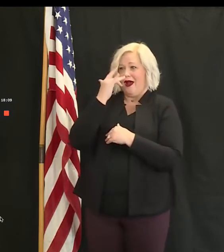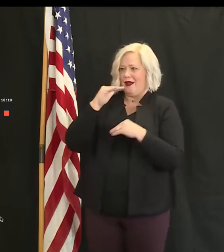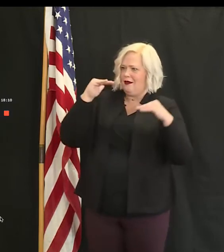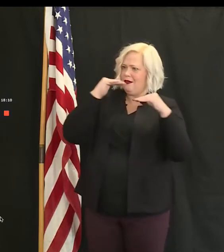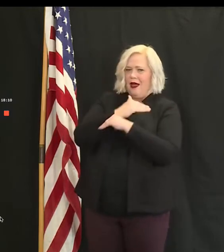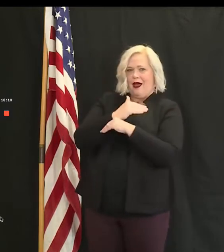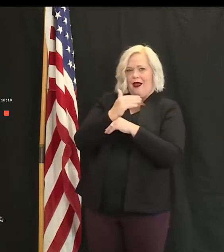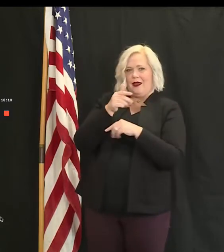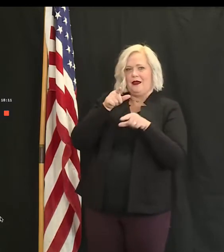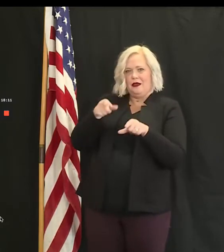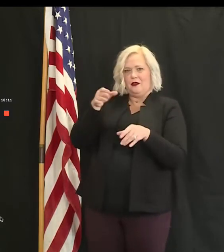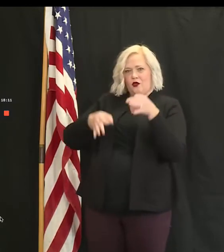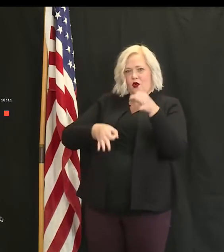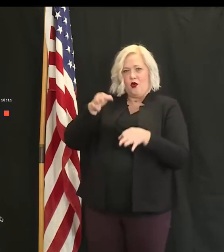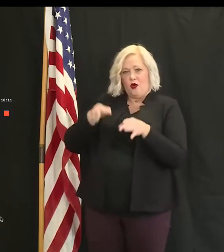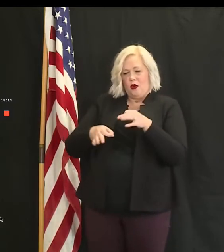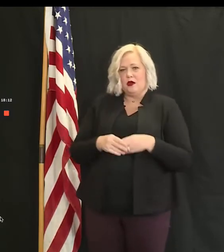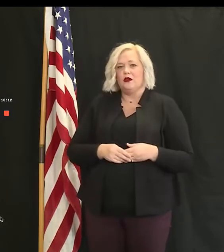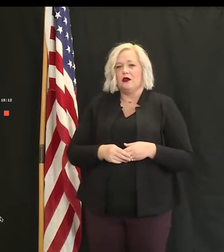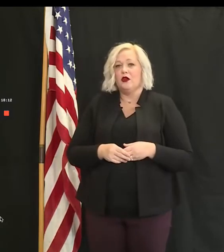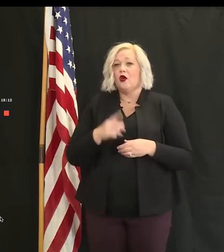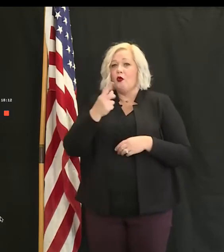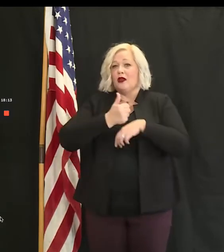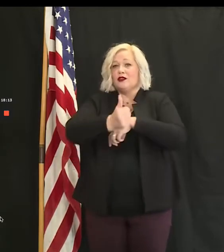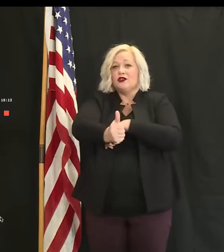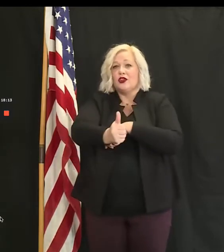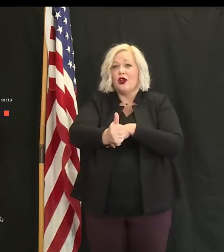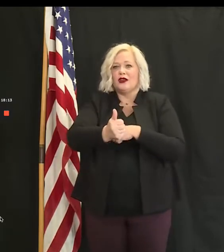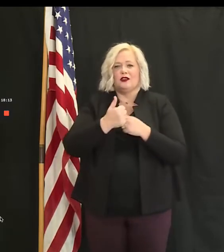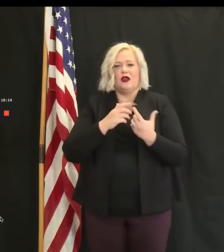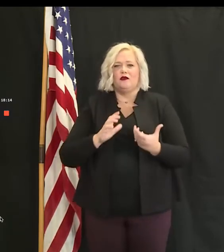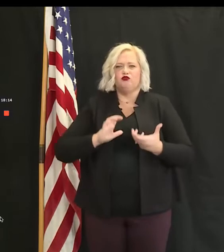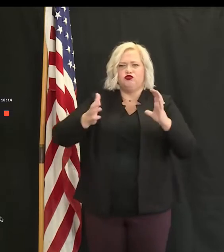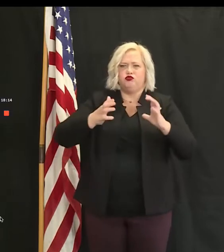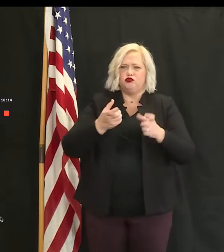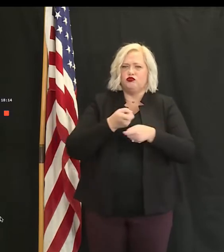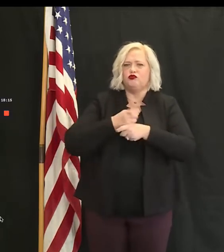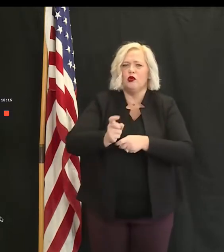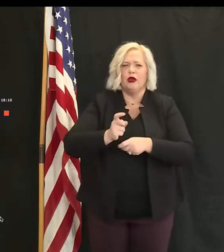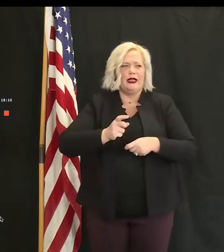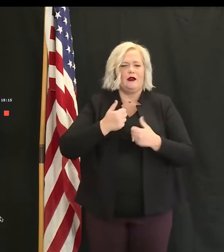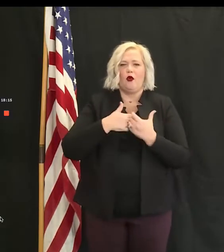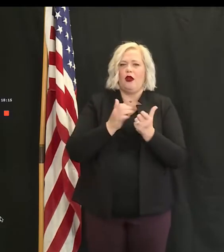oath, one count of obstruction of justice, a five-year felony,